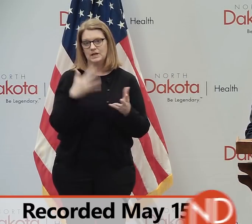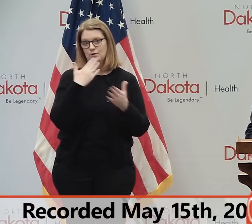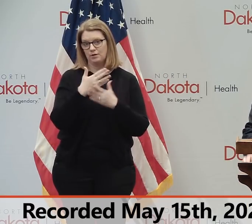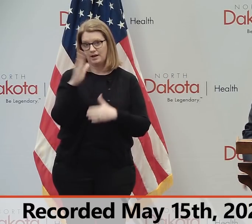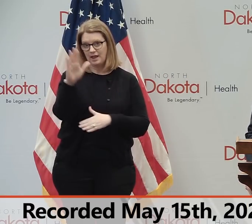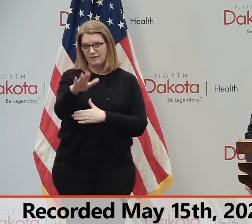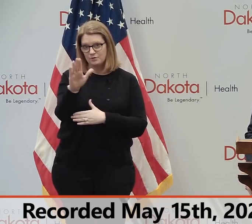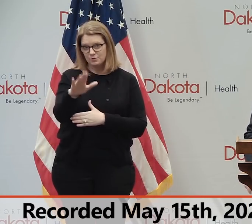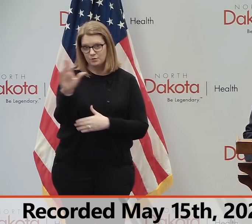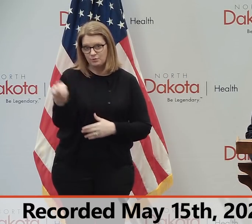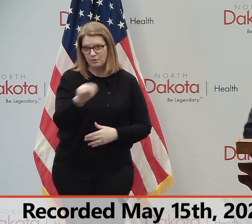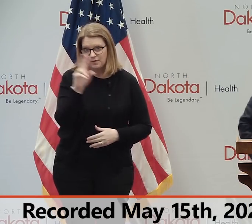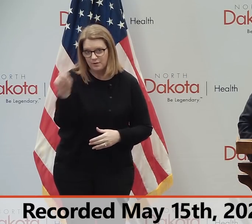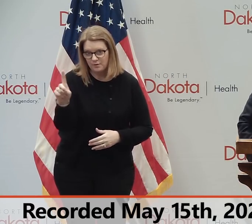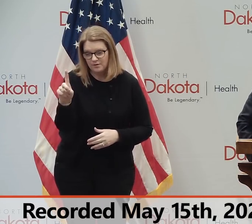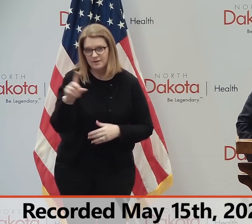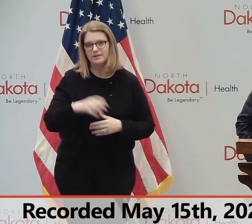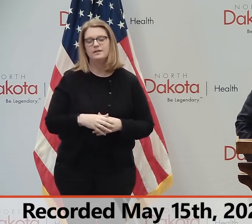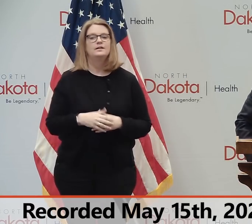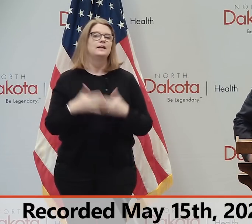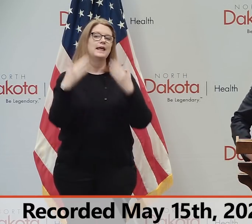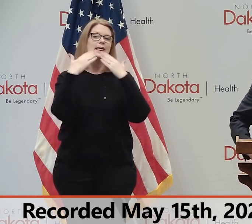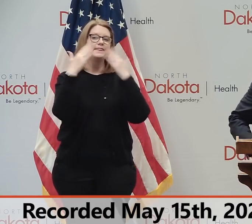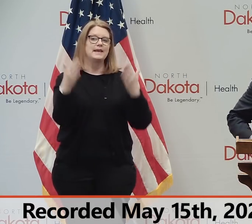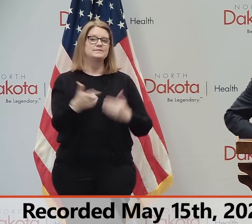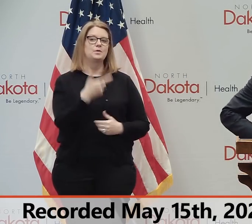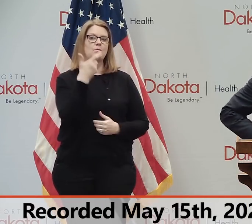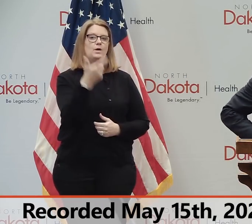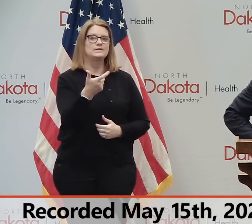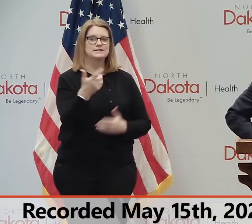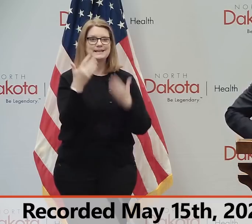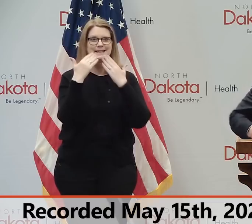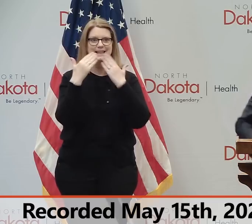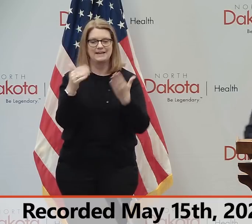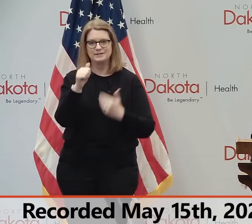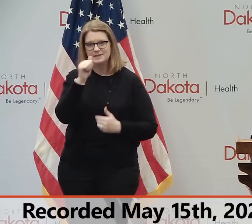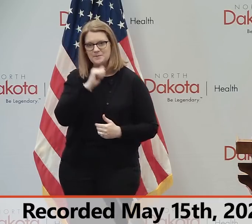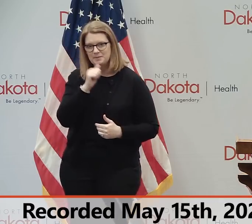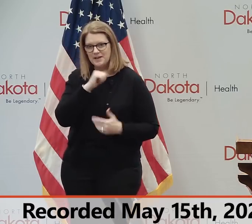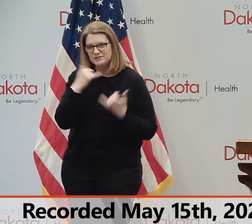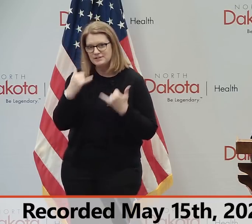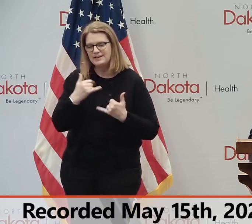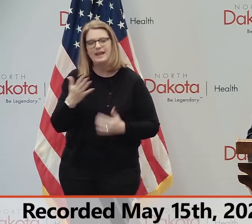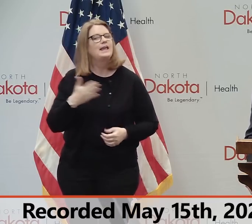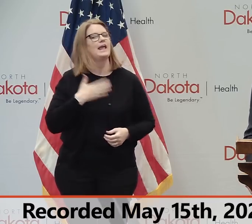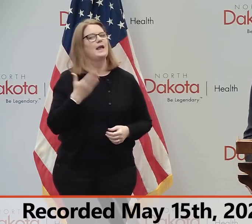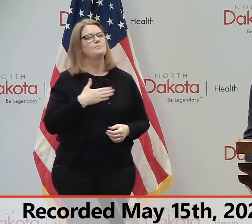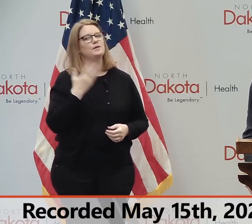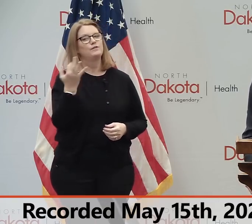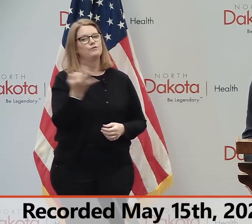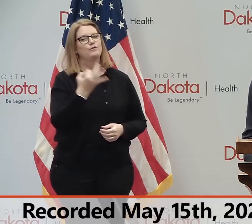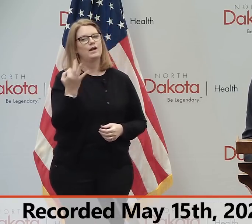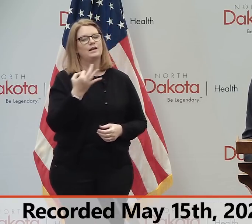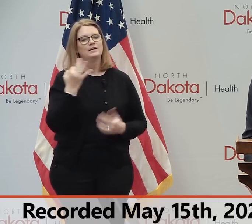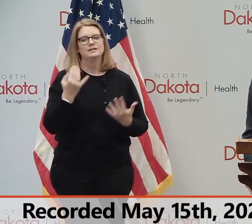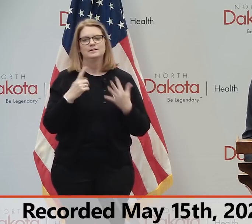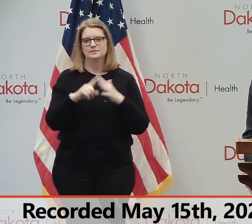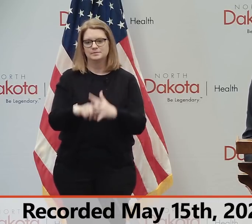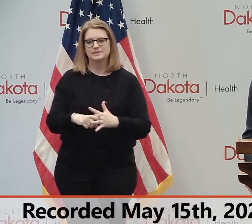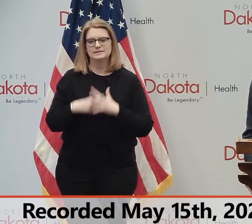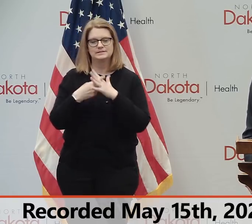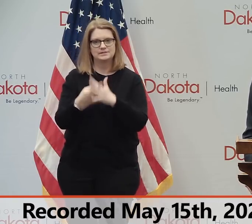Good afternoon, North Dakota, and thanks for tuning in and thanks for your patience today. Happy Friday. I want to kick off